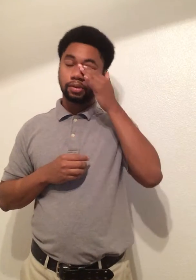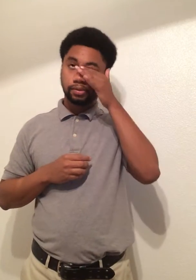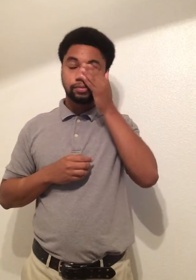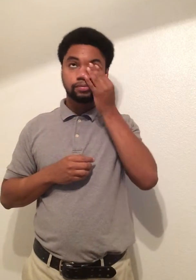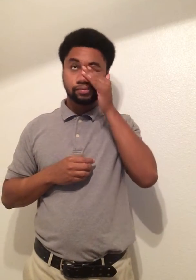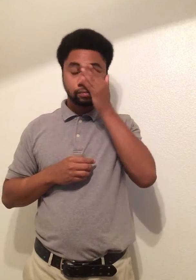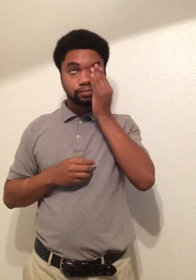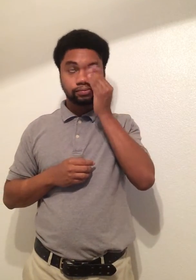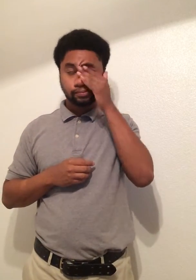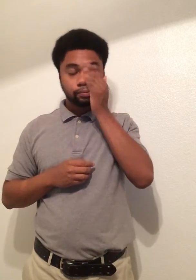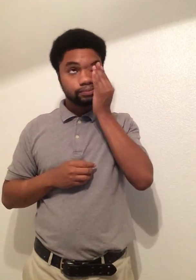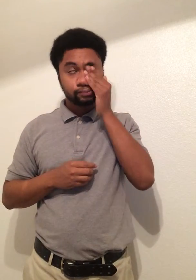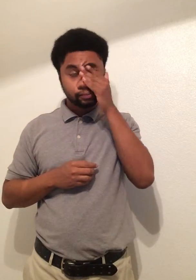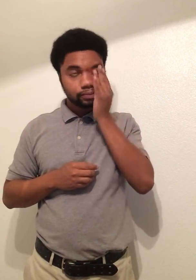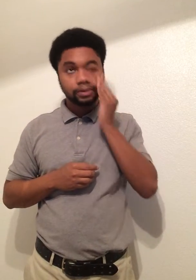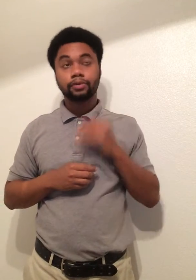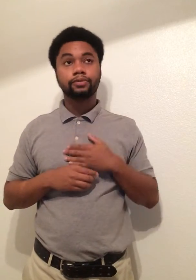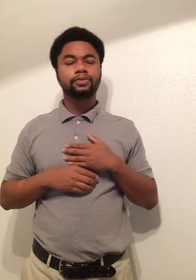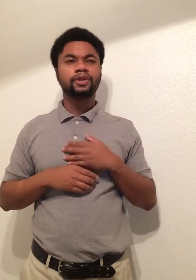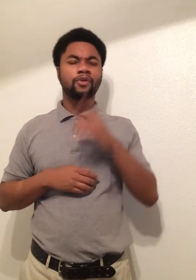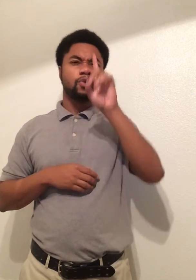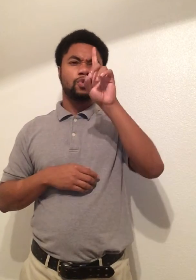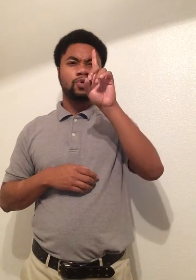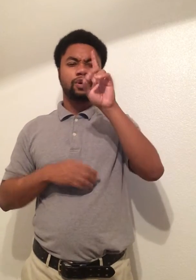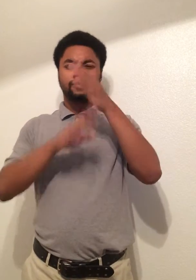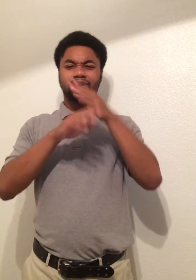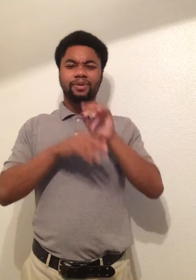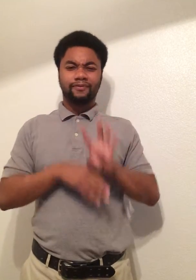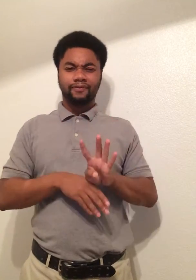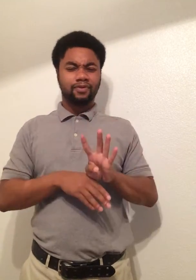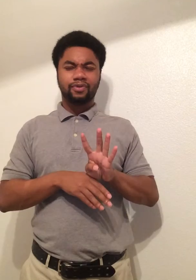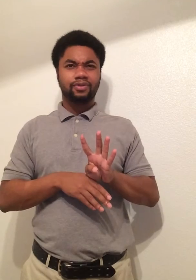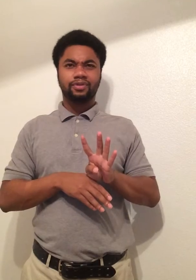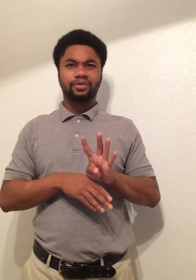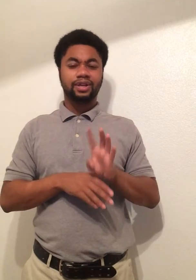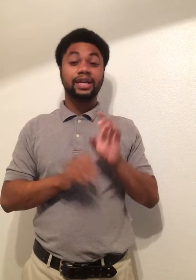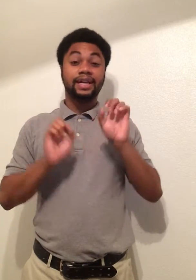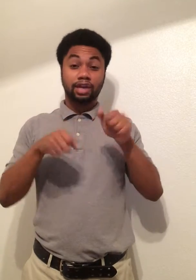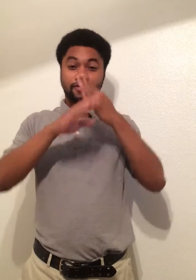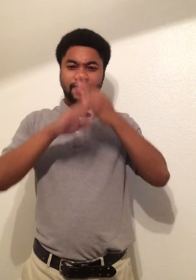1 is not divisible by 4. What goes there, guys? 0. Now I do what?